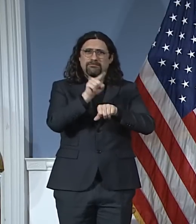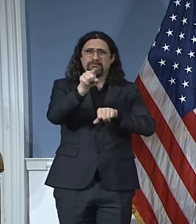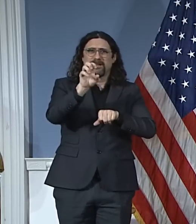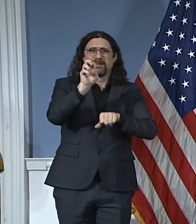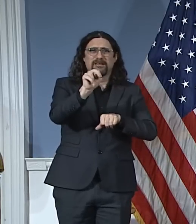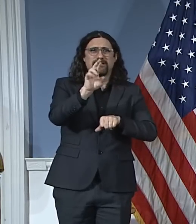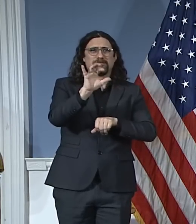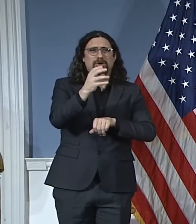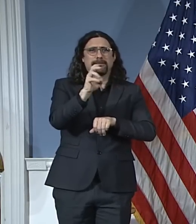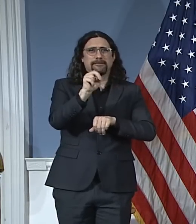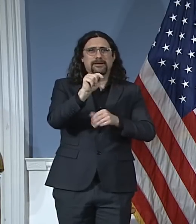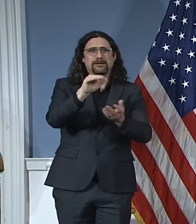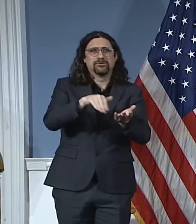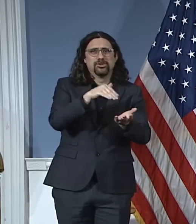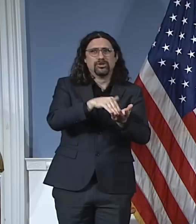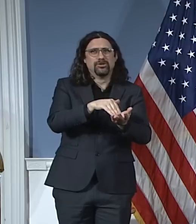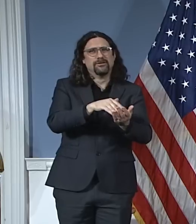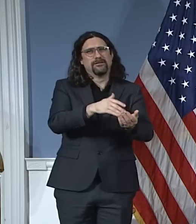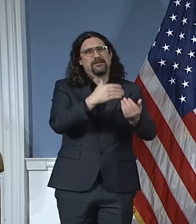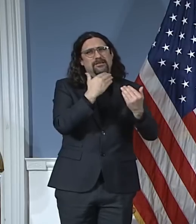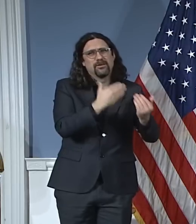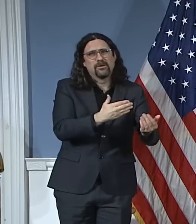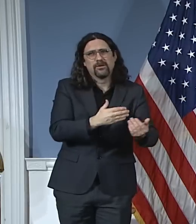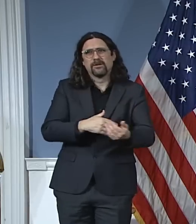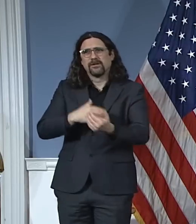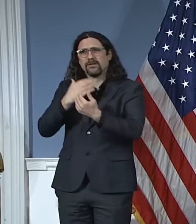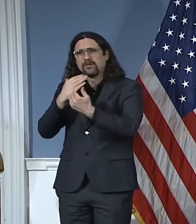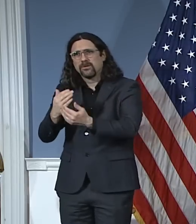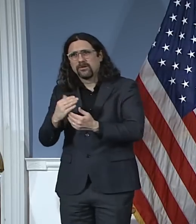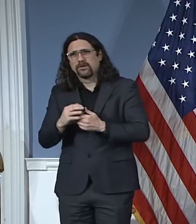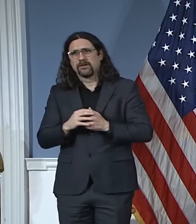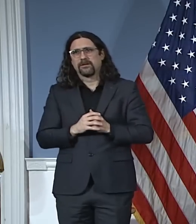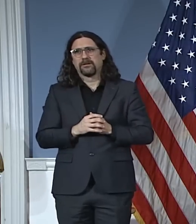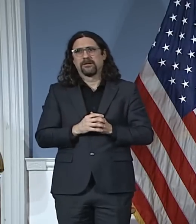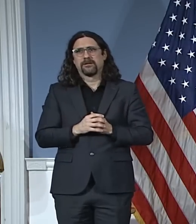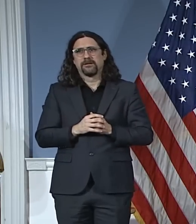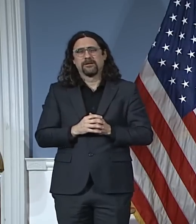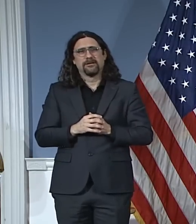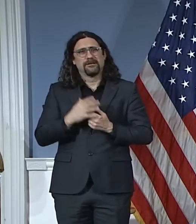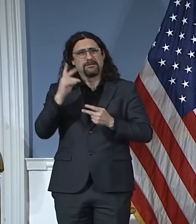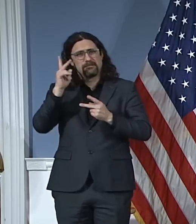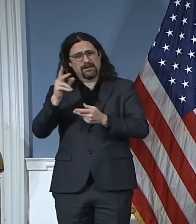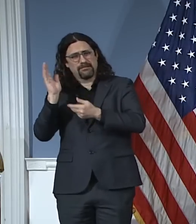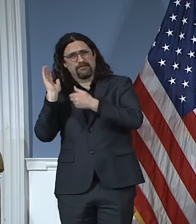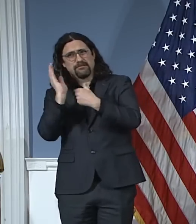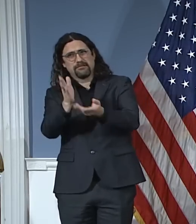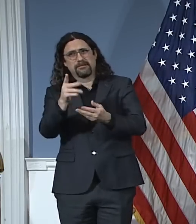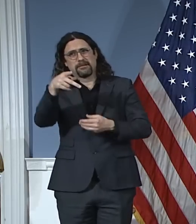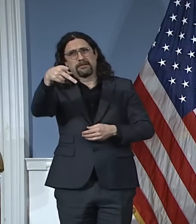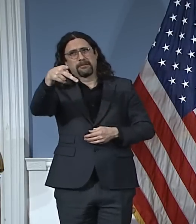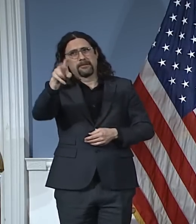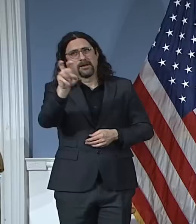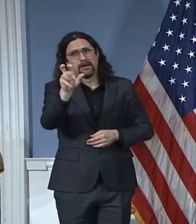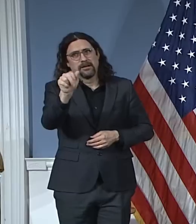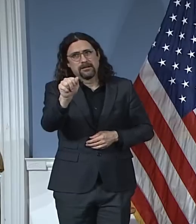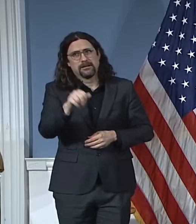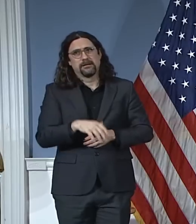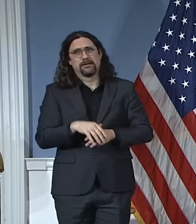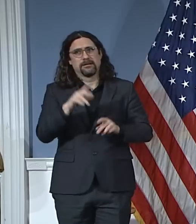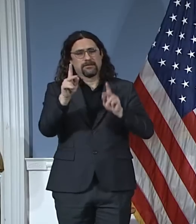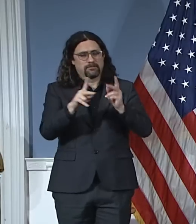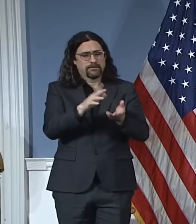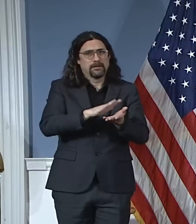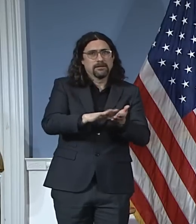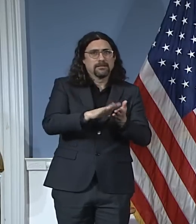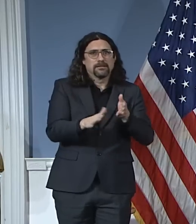block, the person who delivers a pizza to you, anybody you come across who's out there making it happen, please give